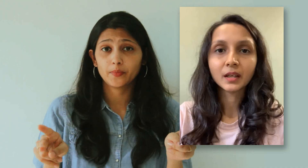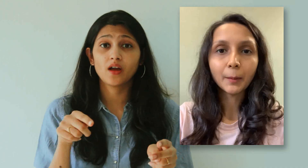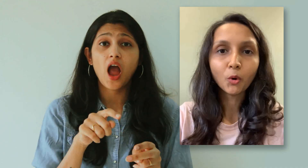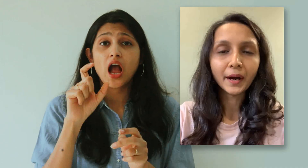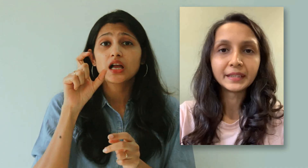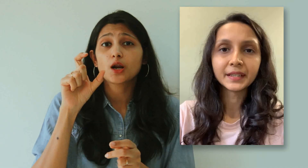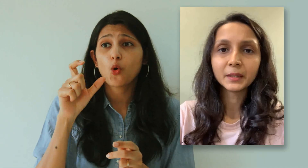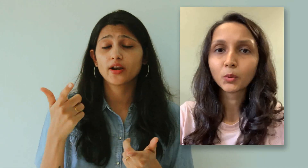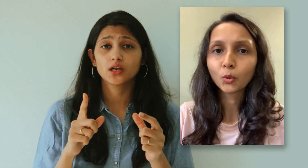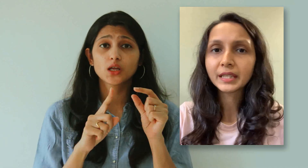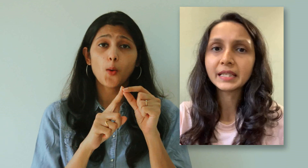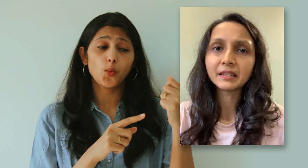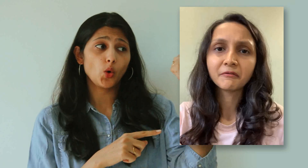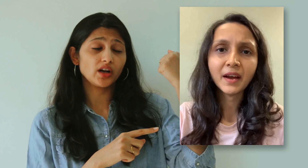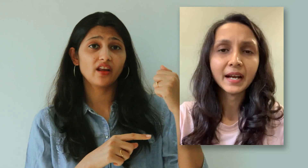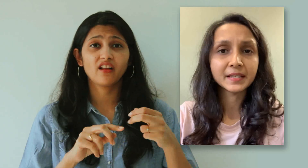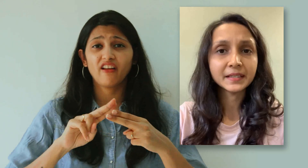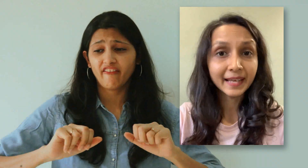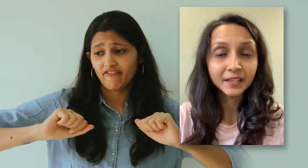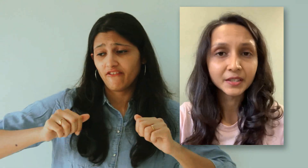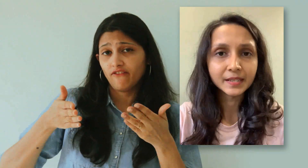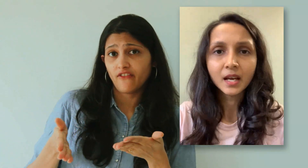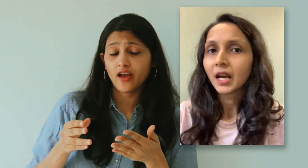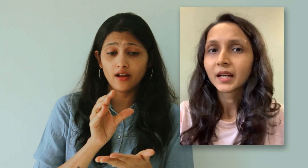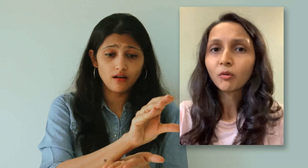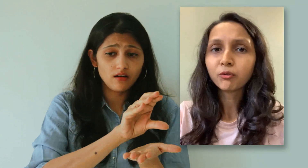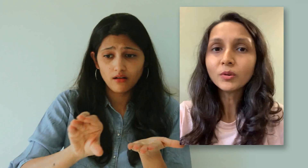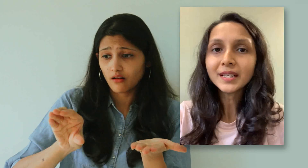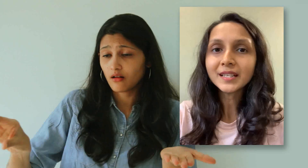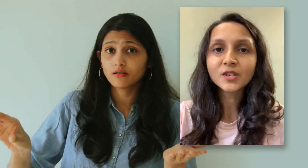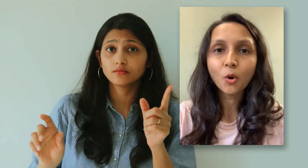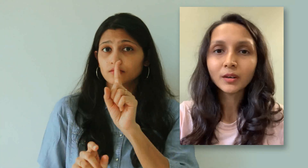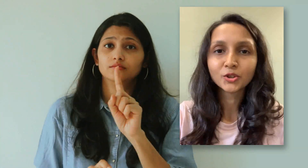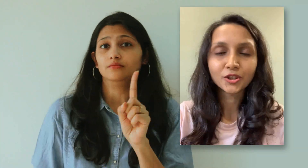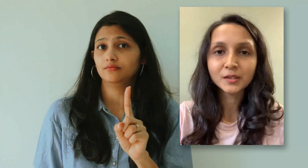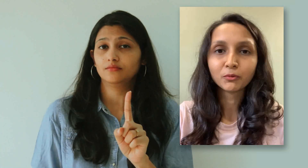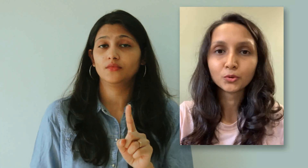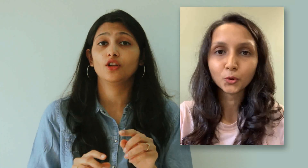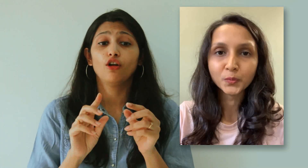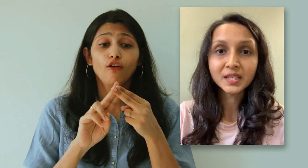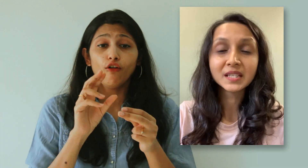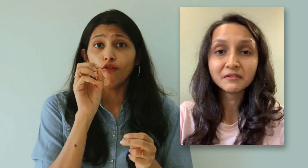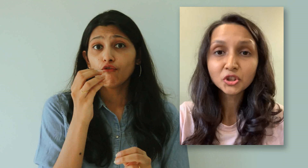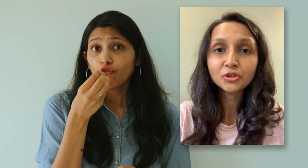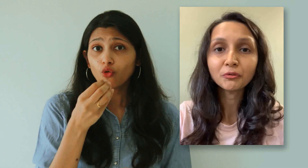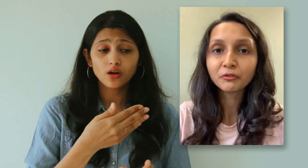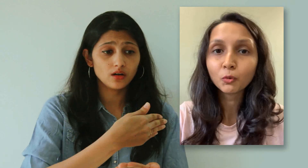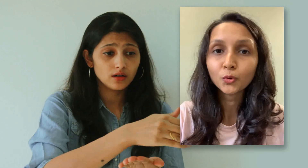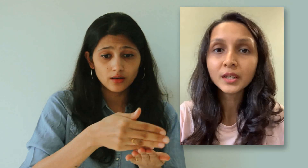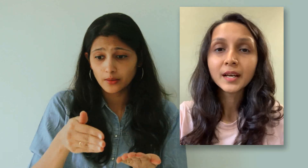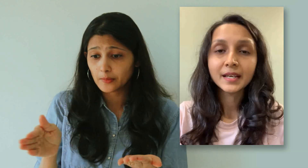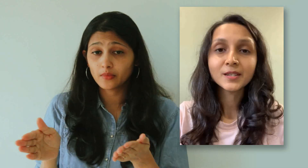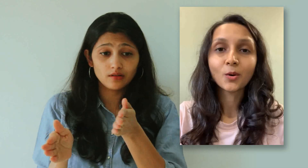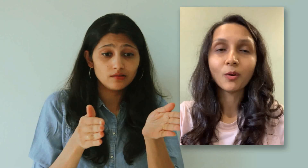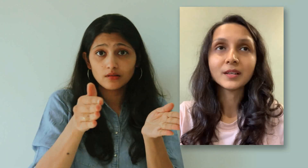is carbohydrate, protein, fats and calories. Now, food is not just food groups. This division of